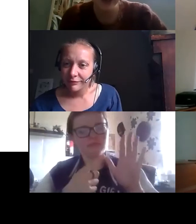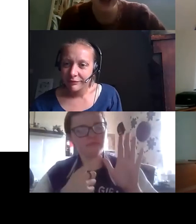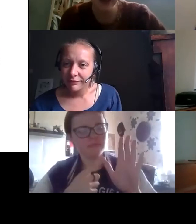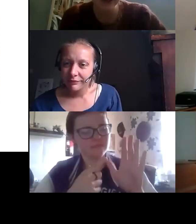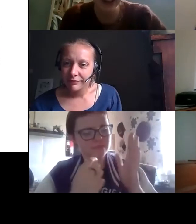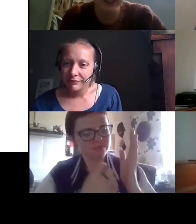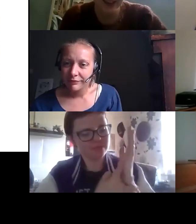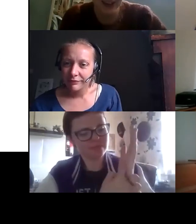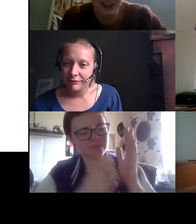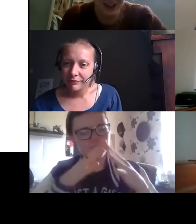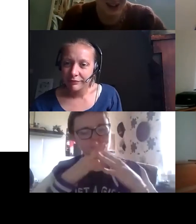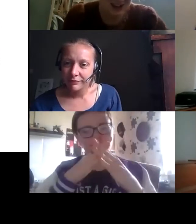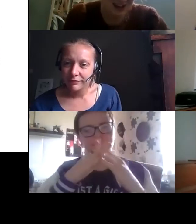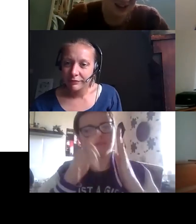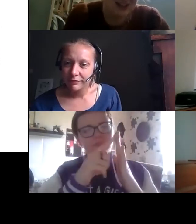Yeah, that was really good.